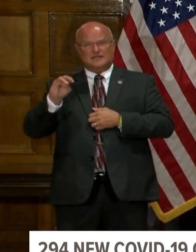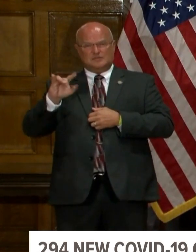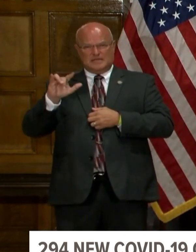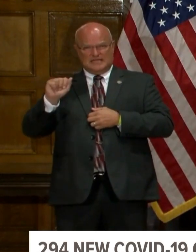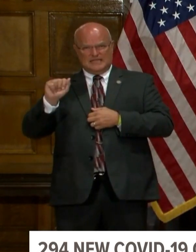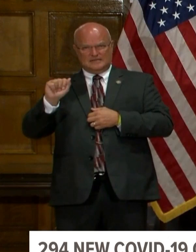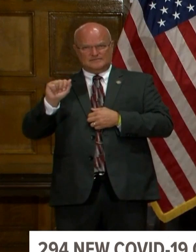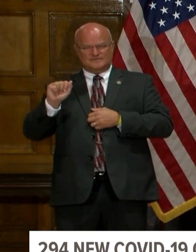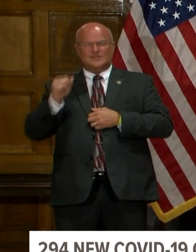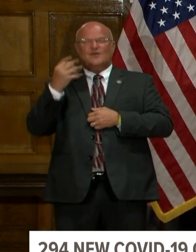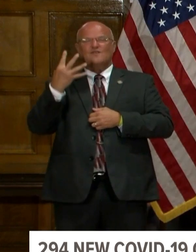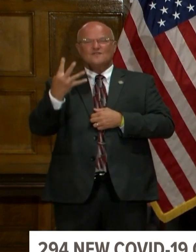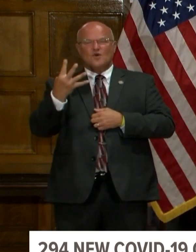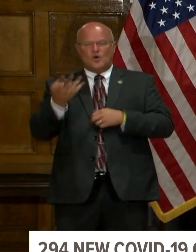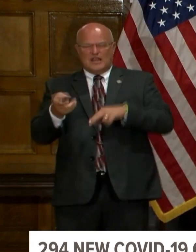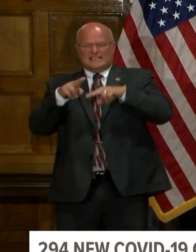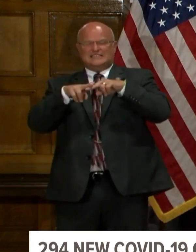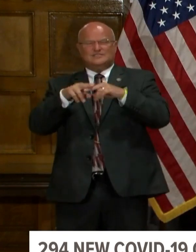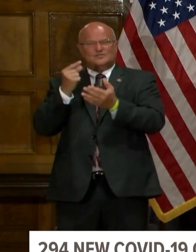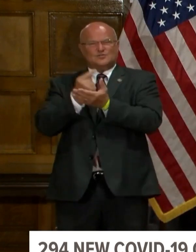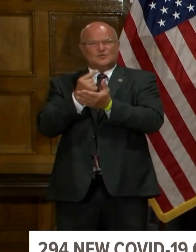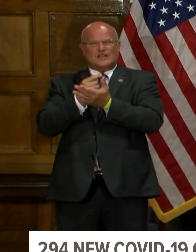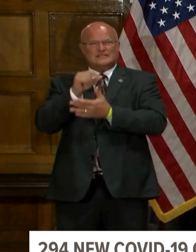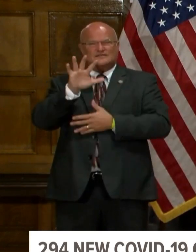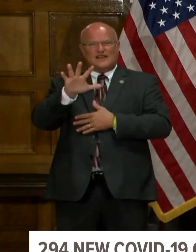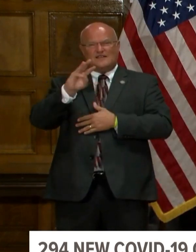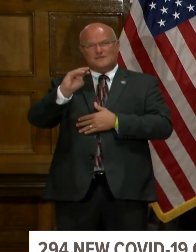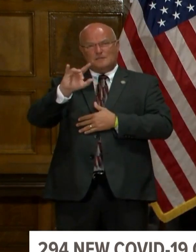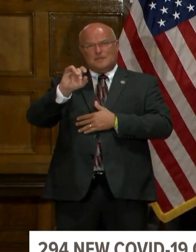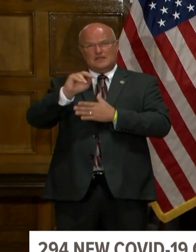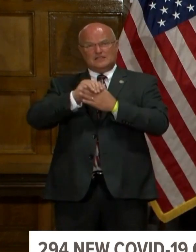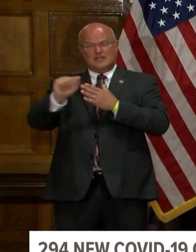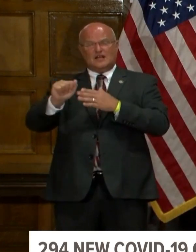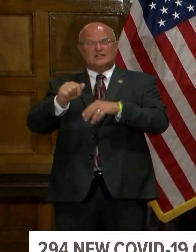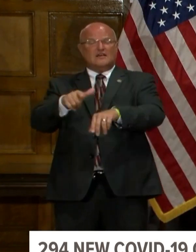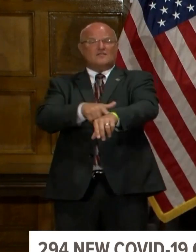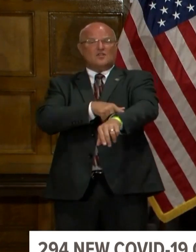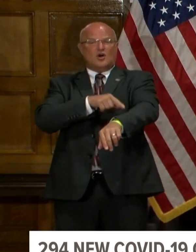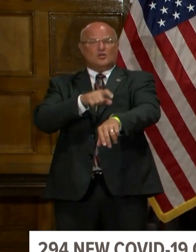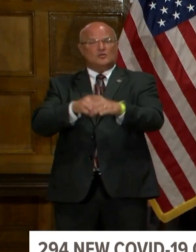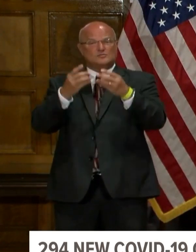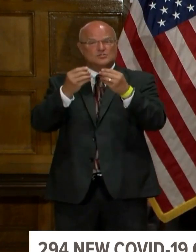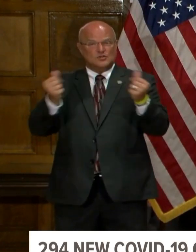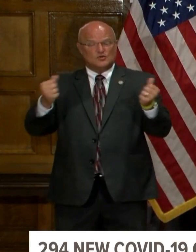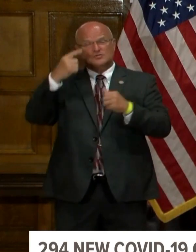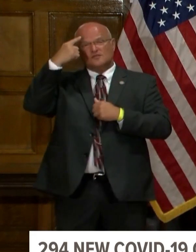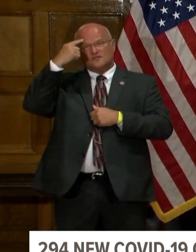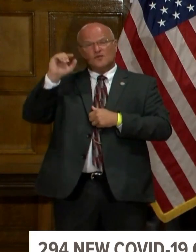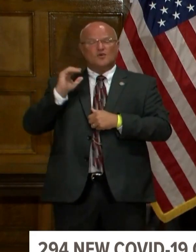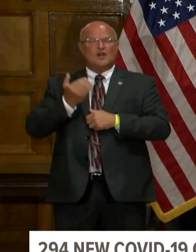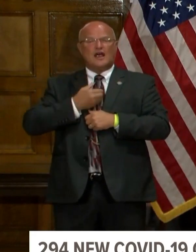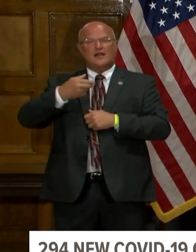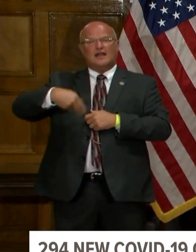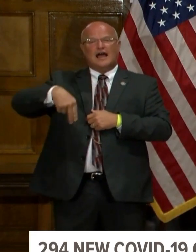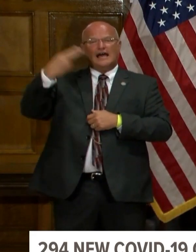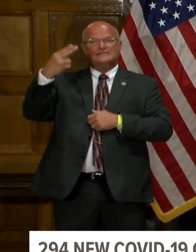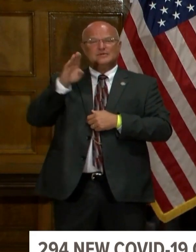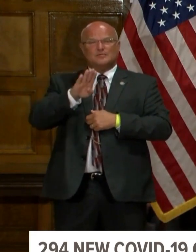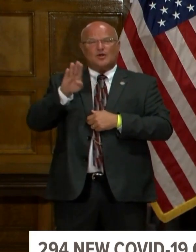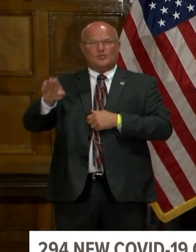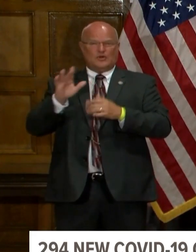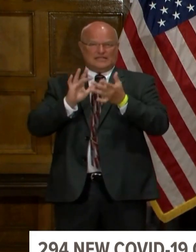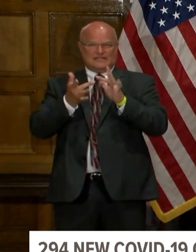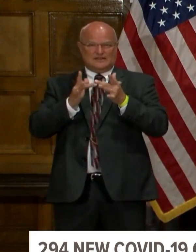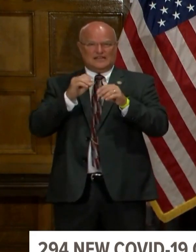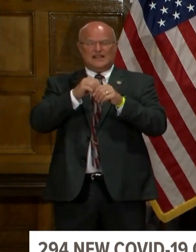additional grants, $5 million, to help us to have a long-term solution for our high-speed broadband in our